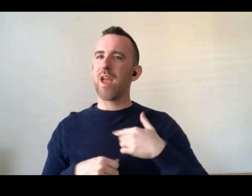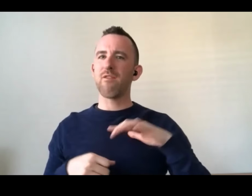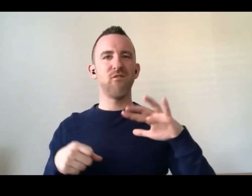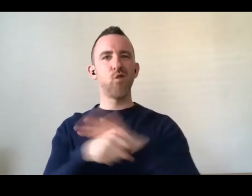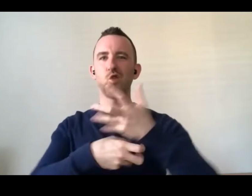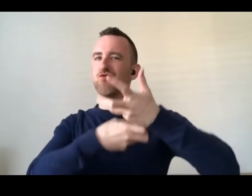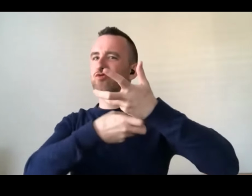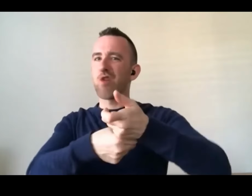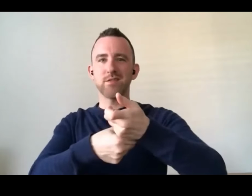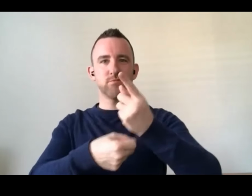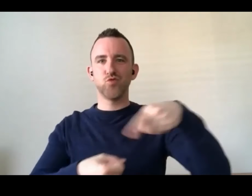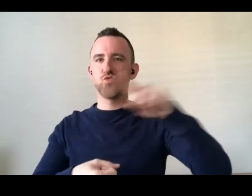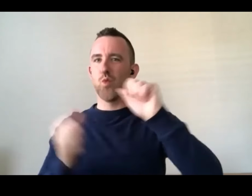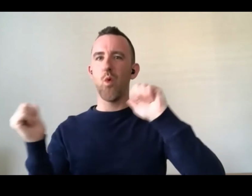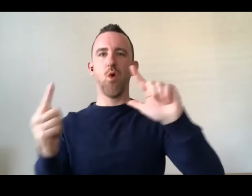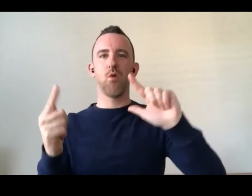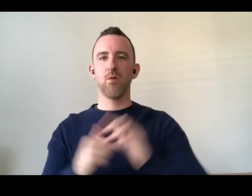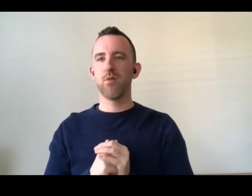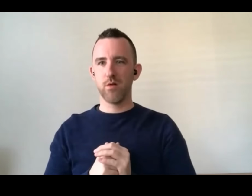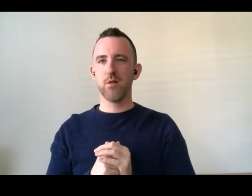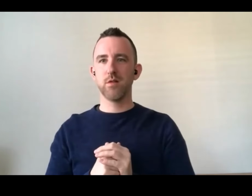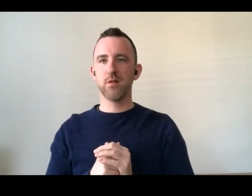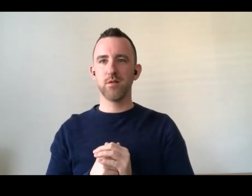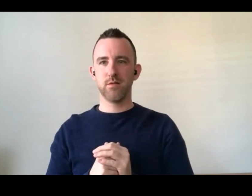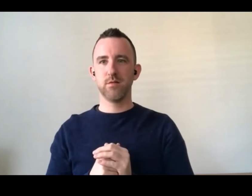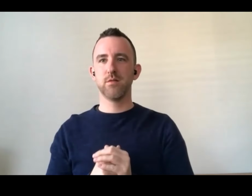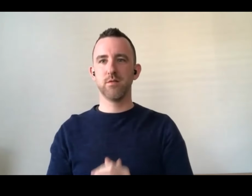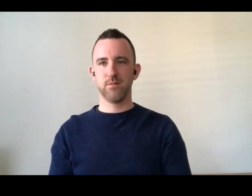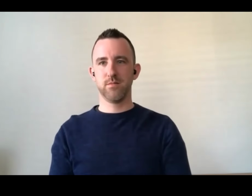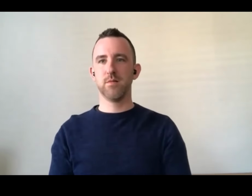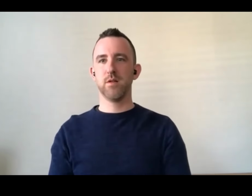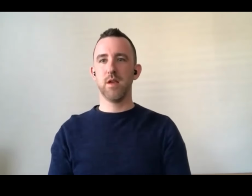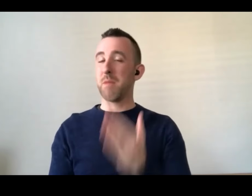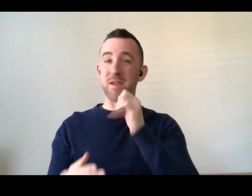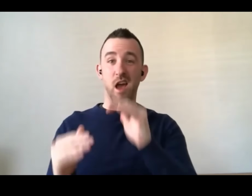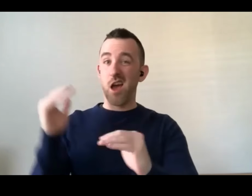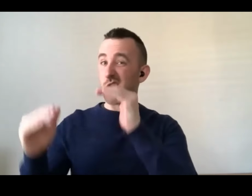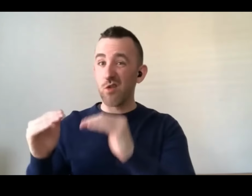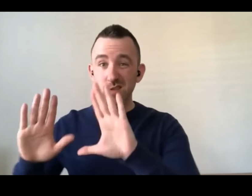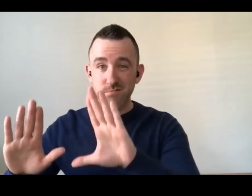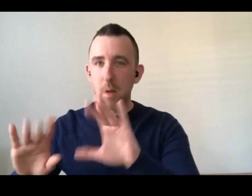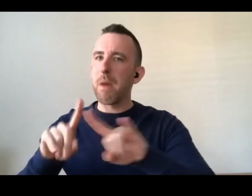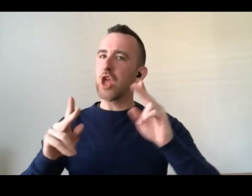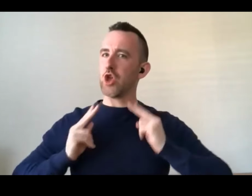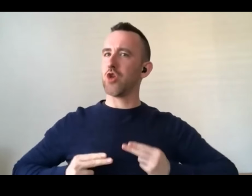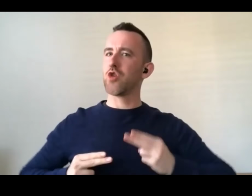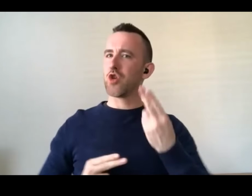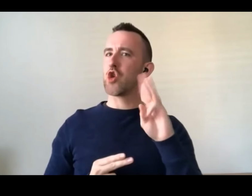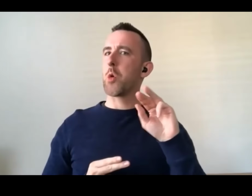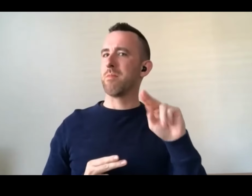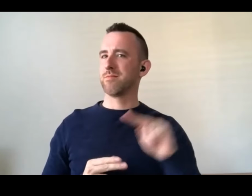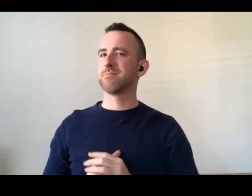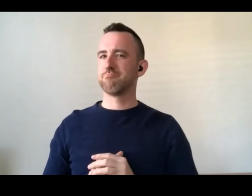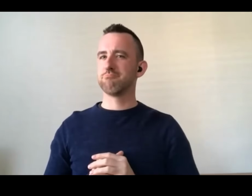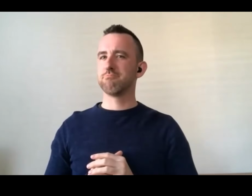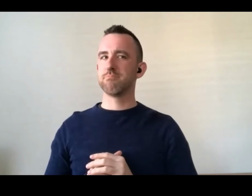you to be fully formed human beings. Maybe not adults, but human beings, because